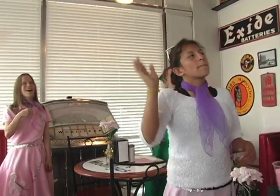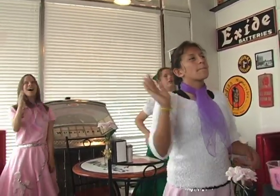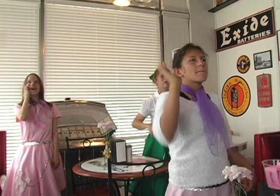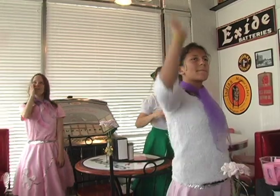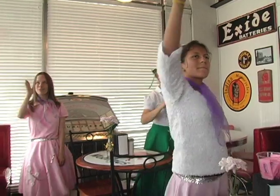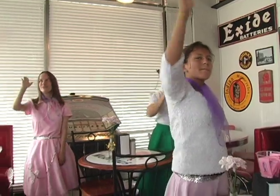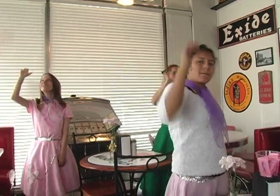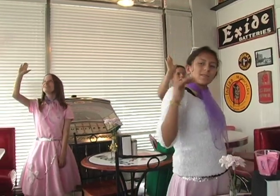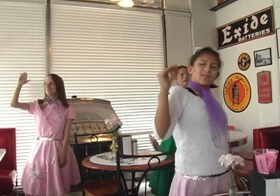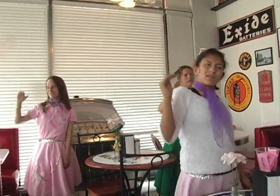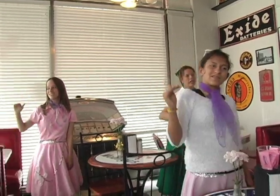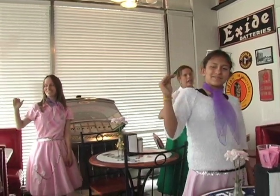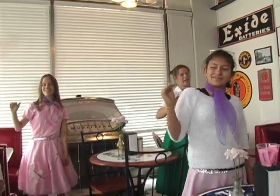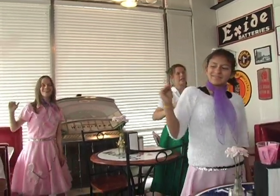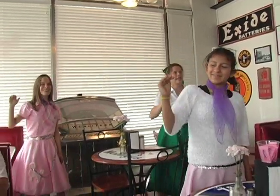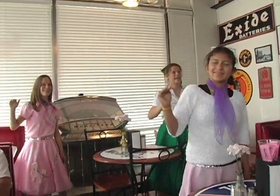I will be your child